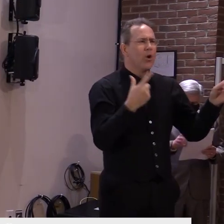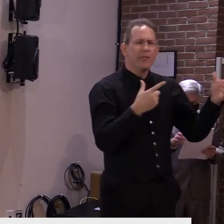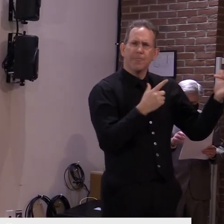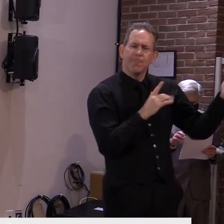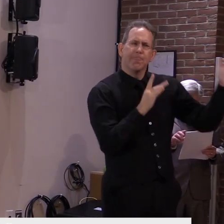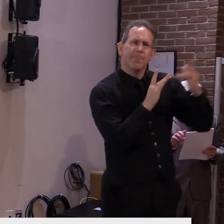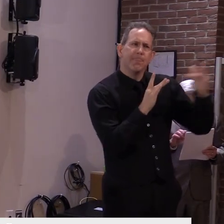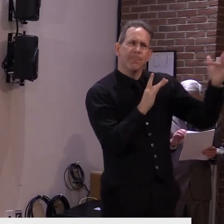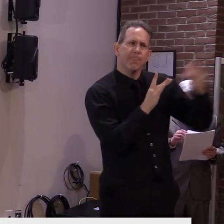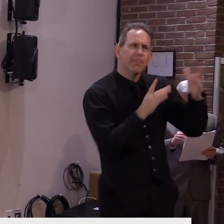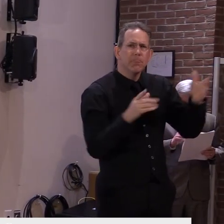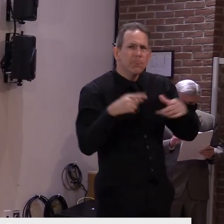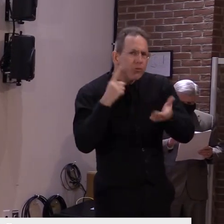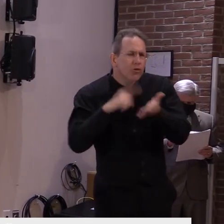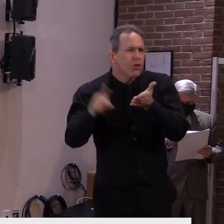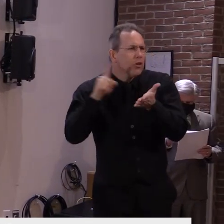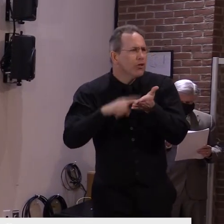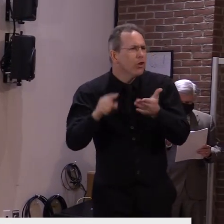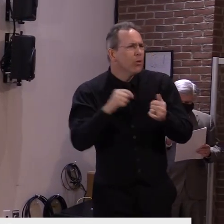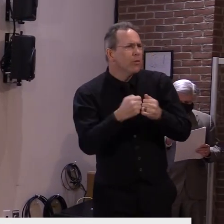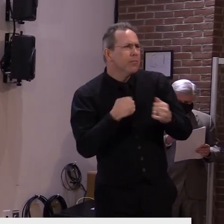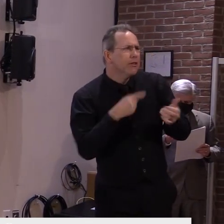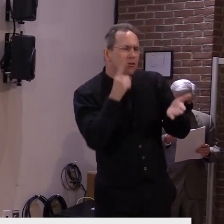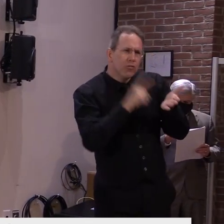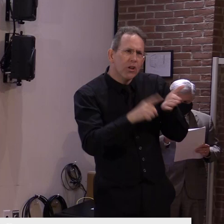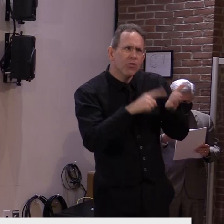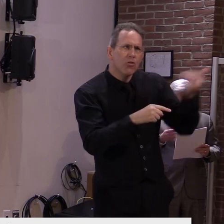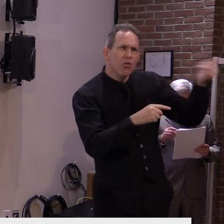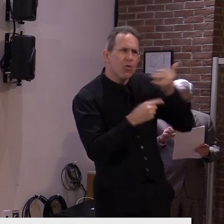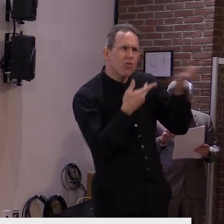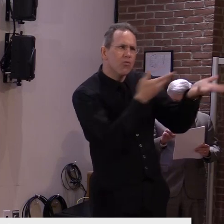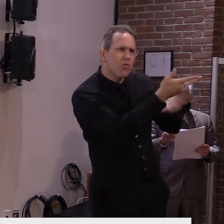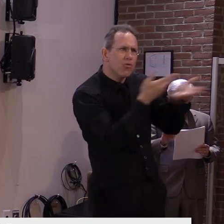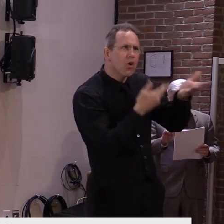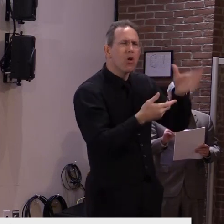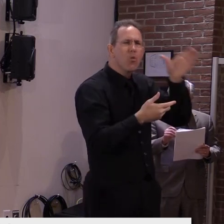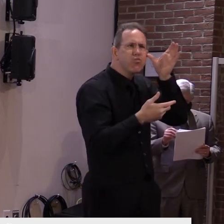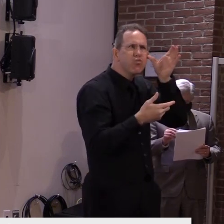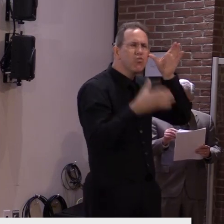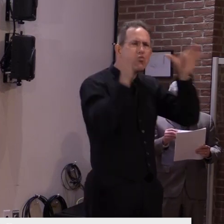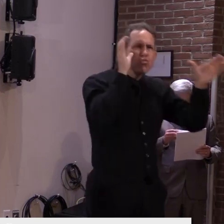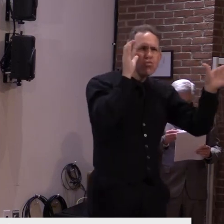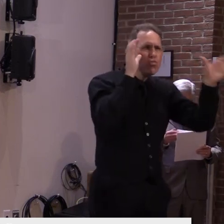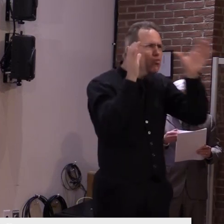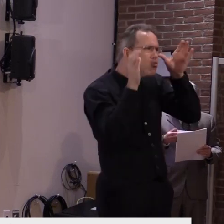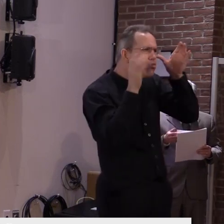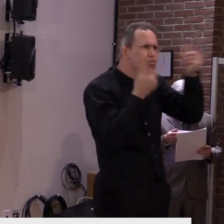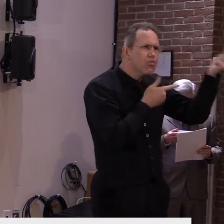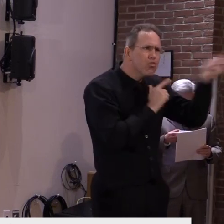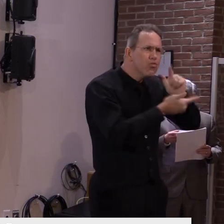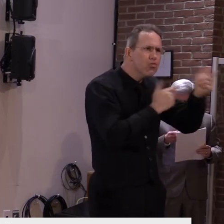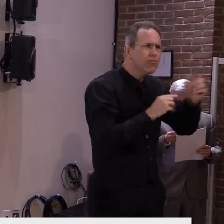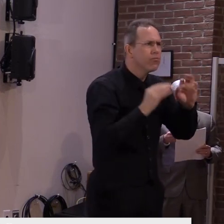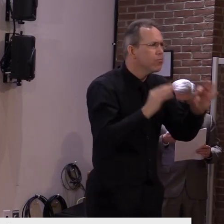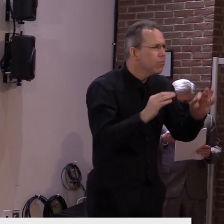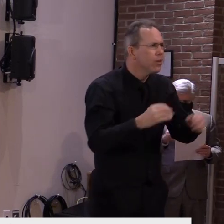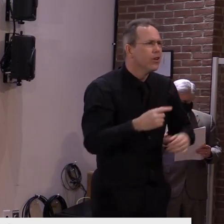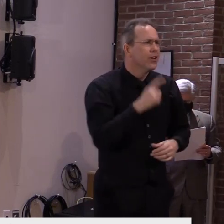throughout Vermont and listening to our concerns. And I'm more confident than ever that by